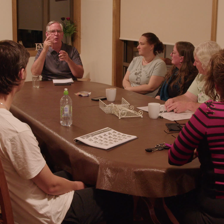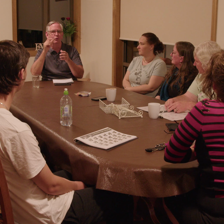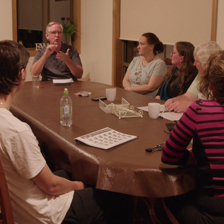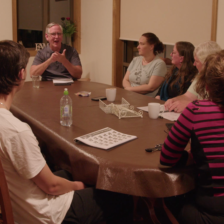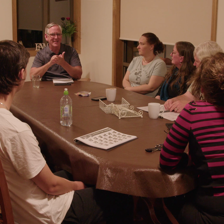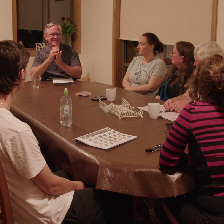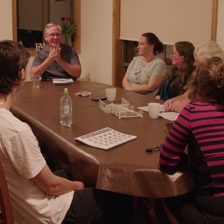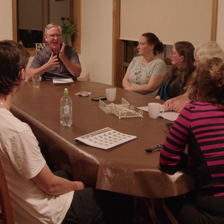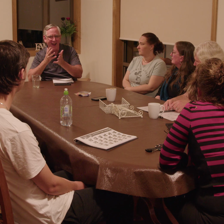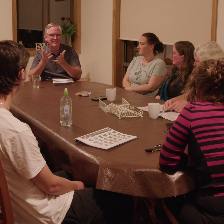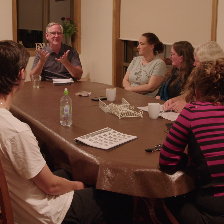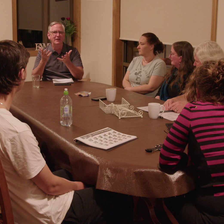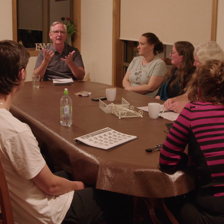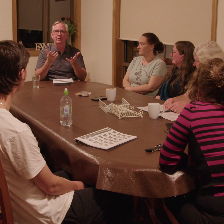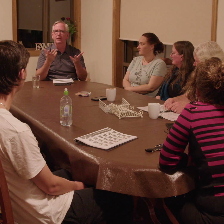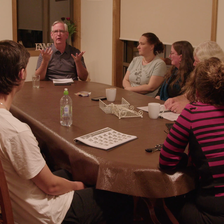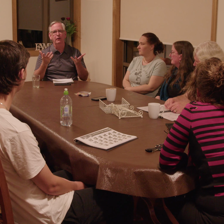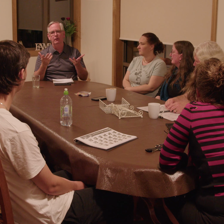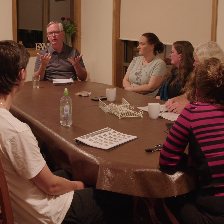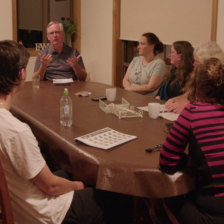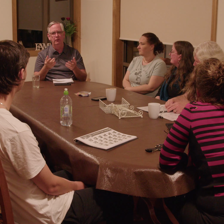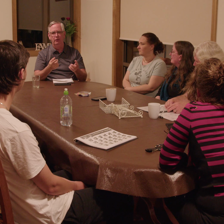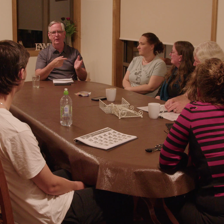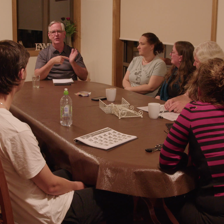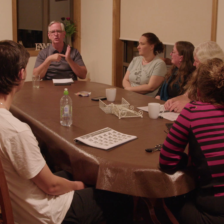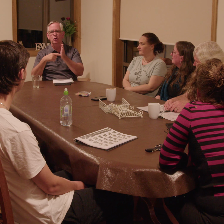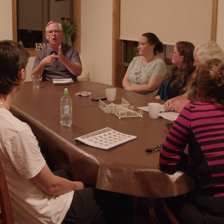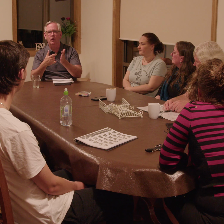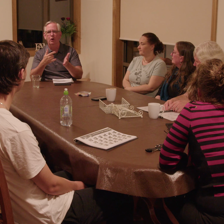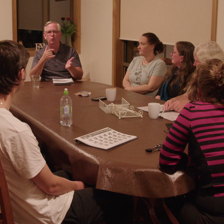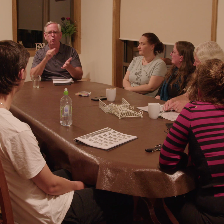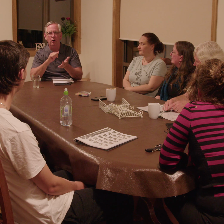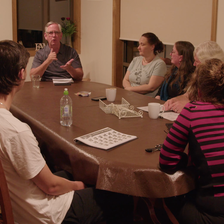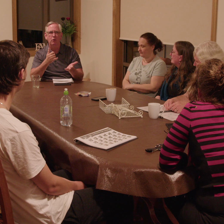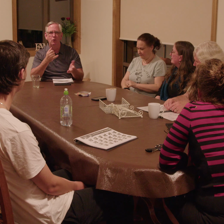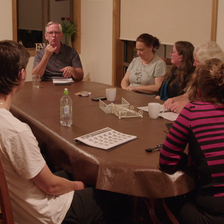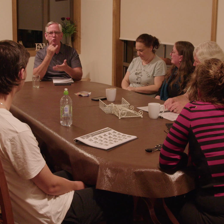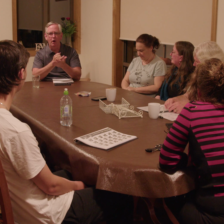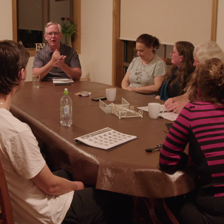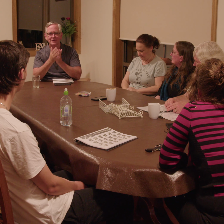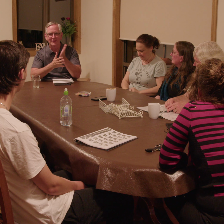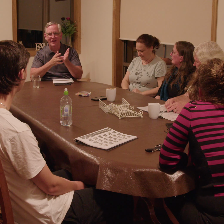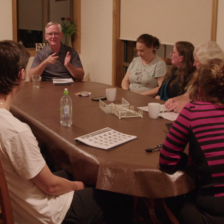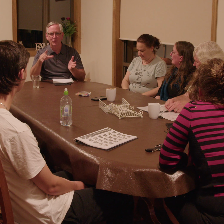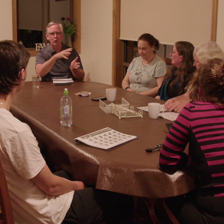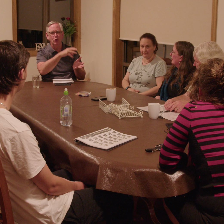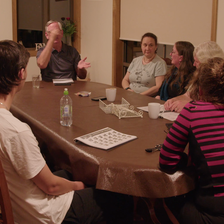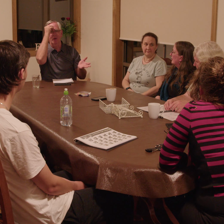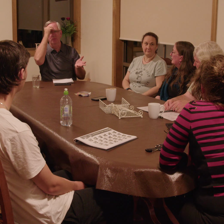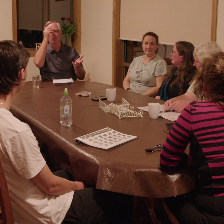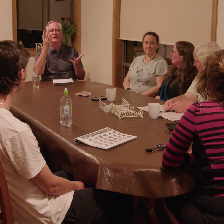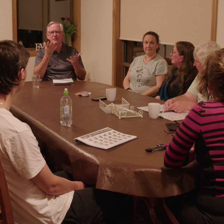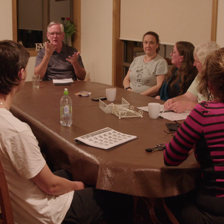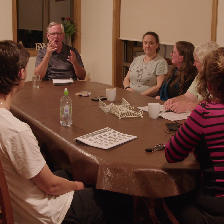a school where they were taught how to sign correctly. And so they might show you a sign that's wrong and you learn